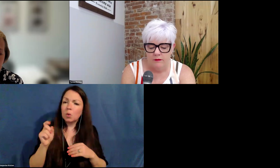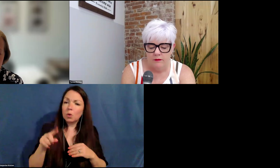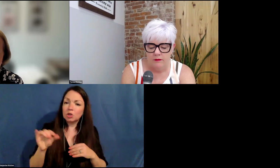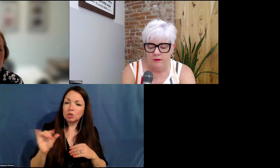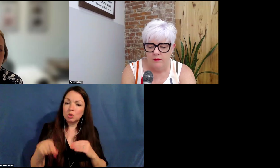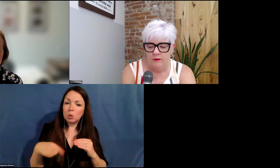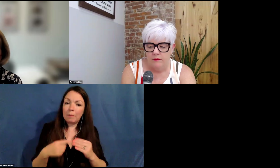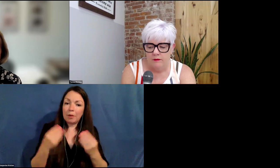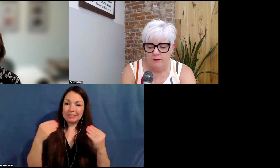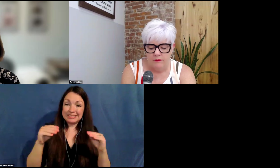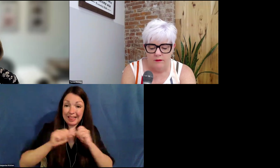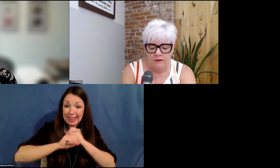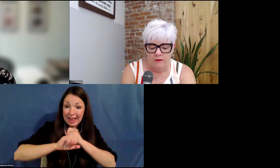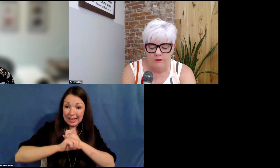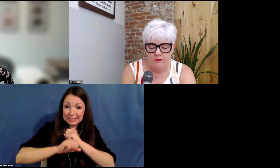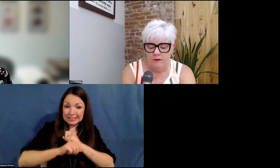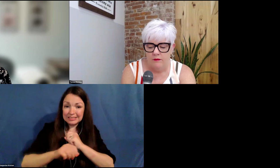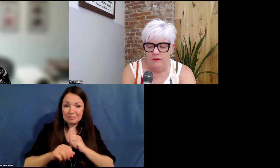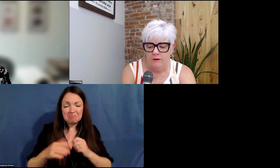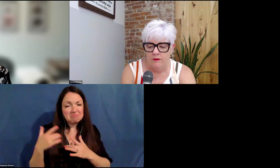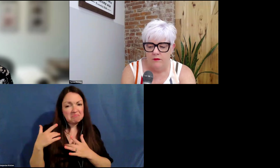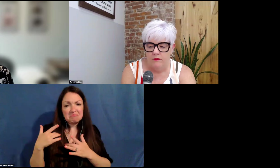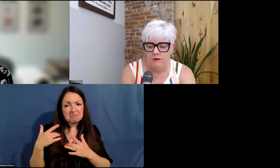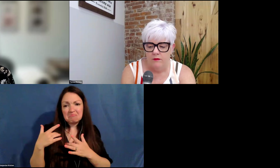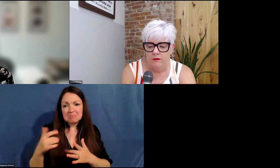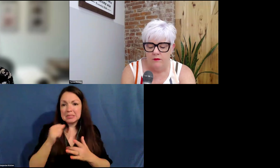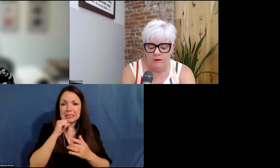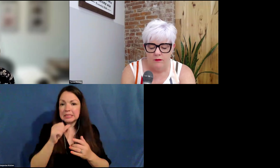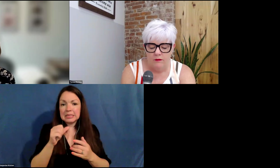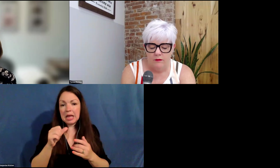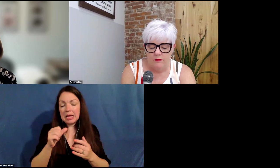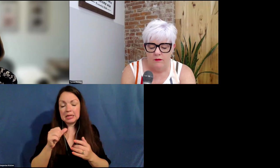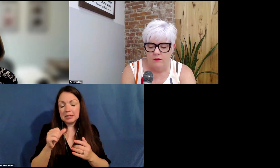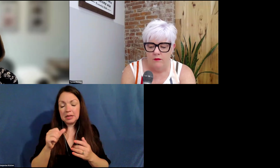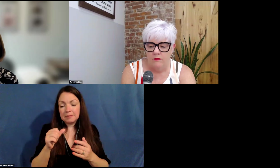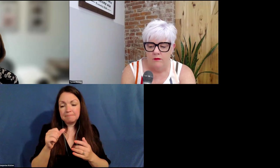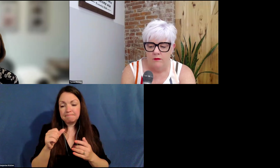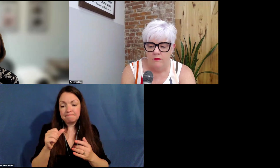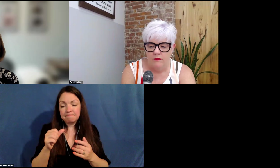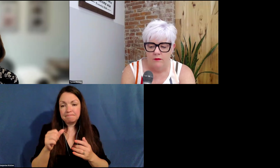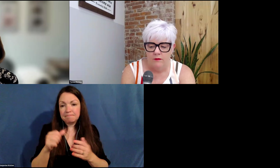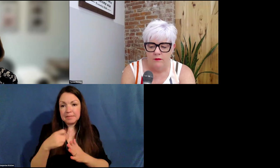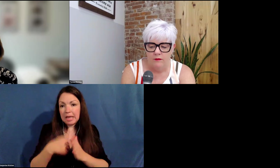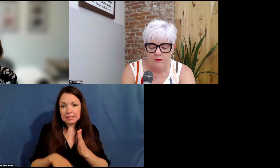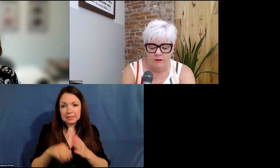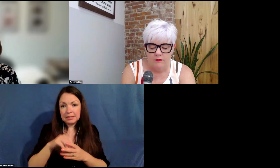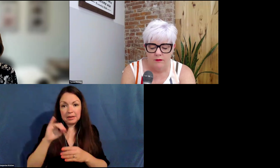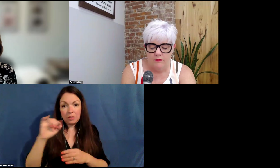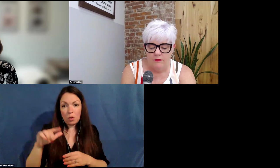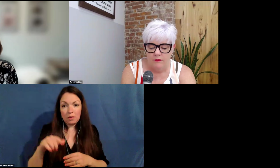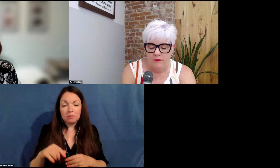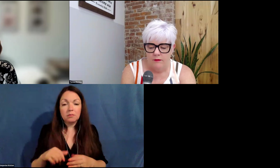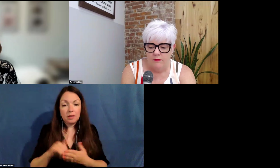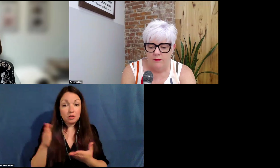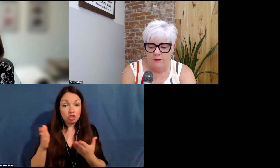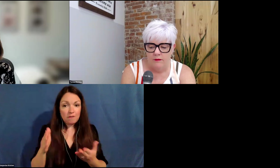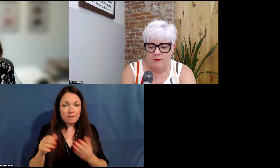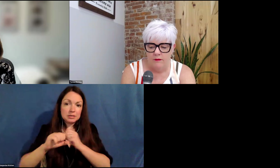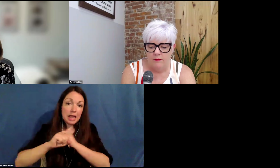of ads, generally not subject to tax in Illinois, because that's the sale of a service, right? It's not a hard good. Now, there might be